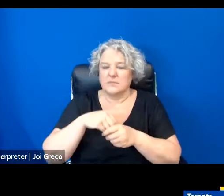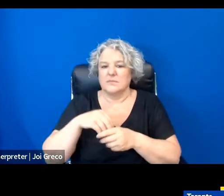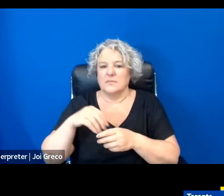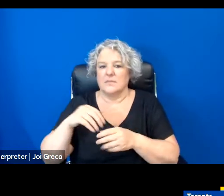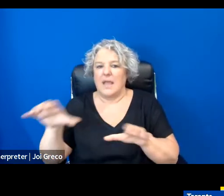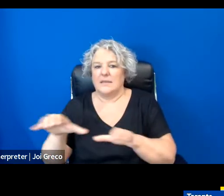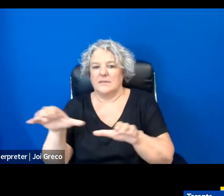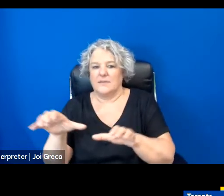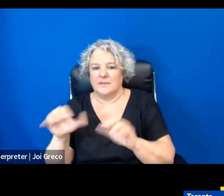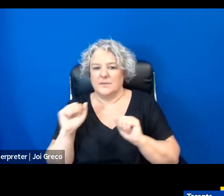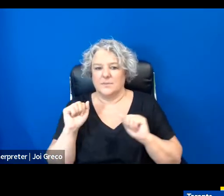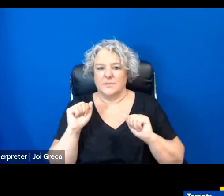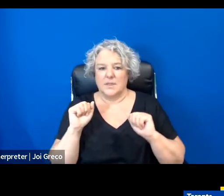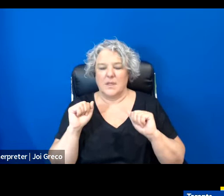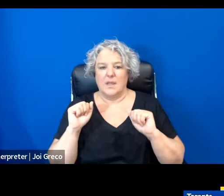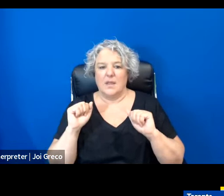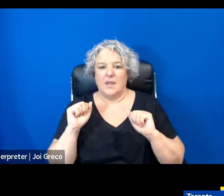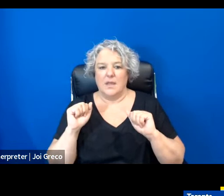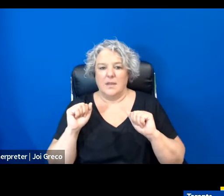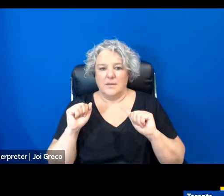Well, okay.